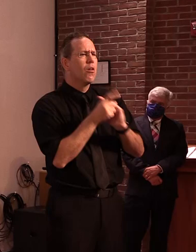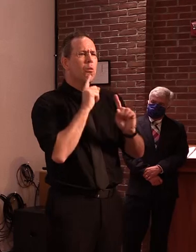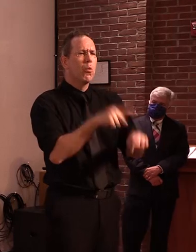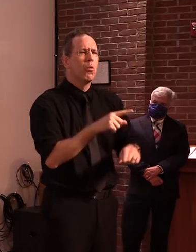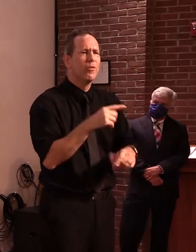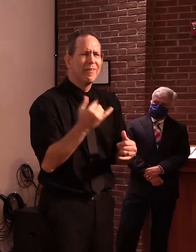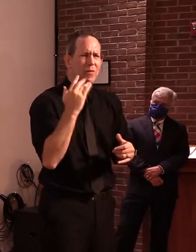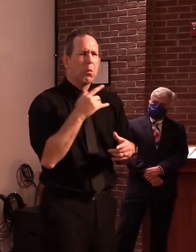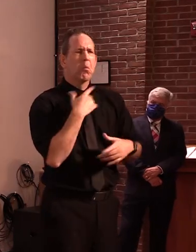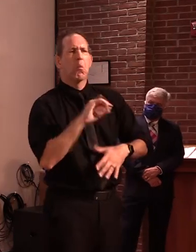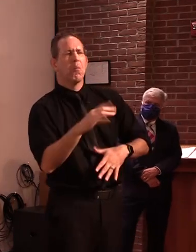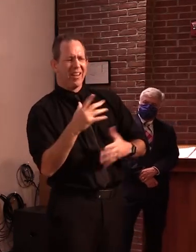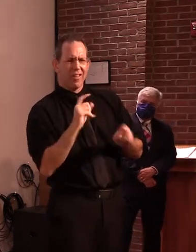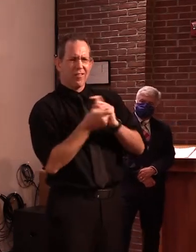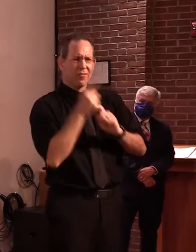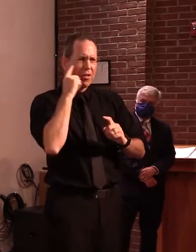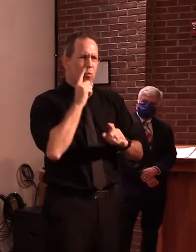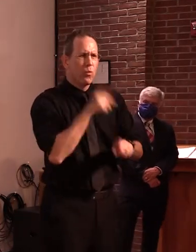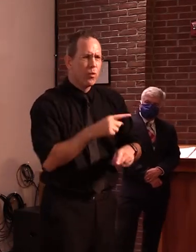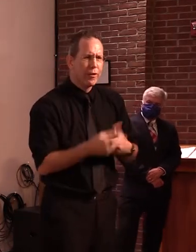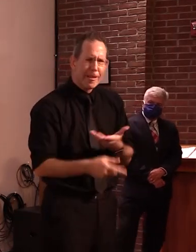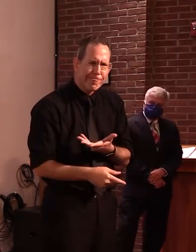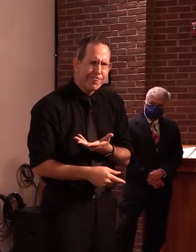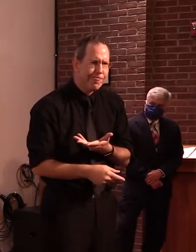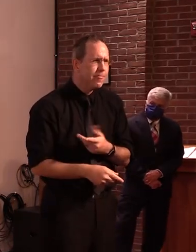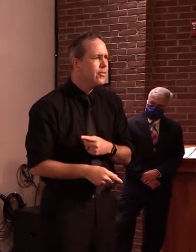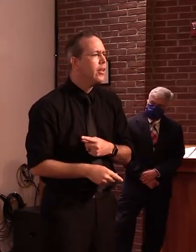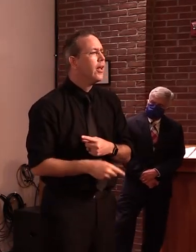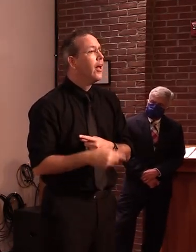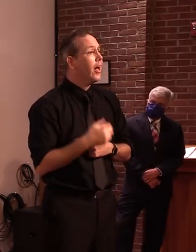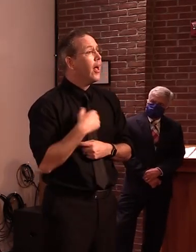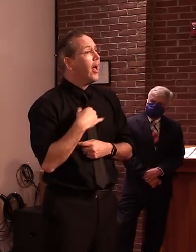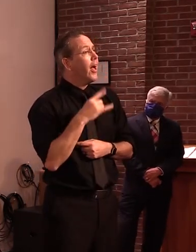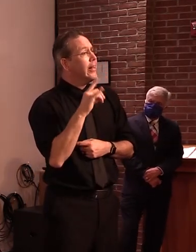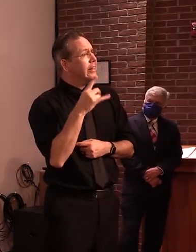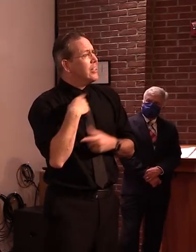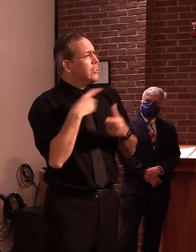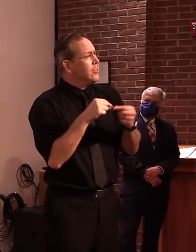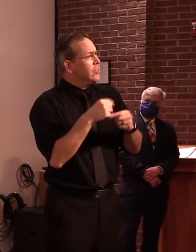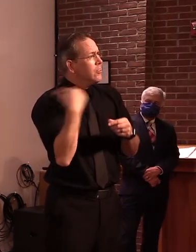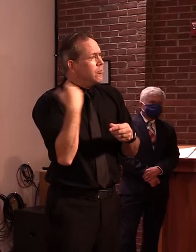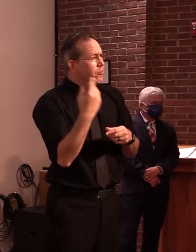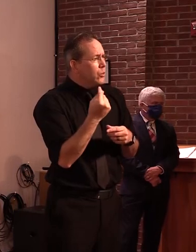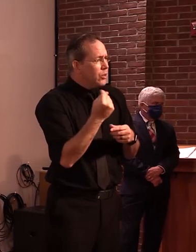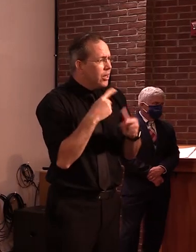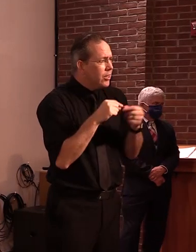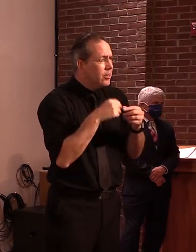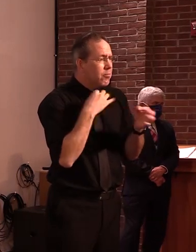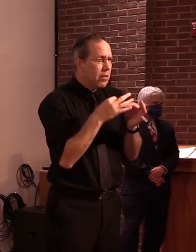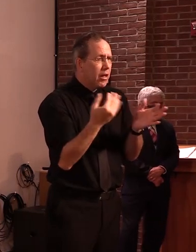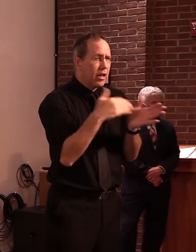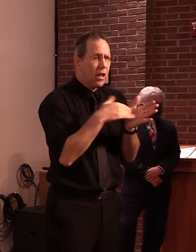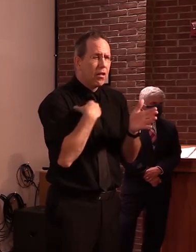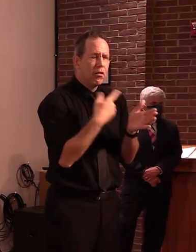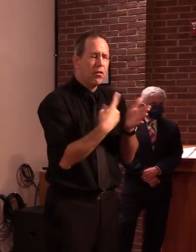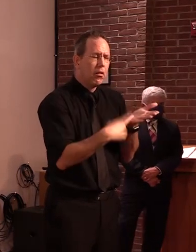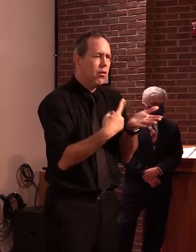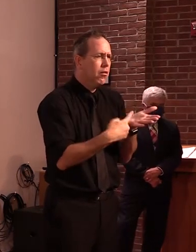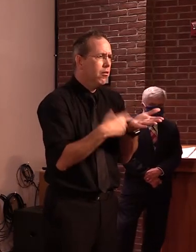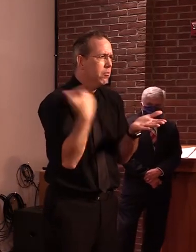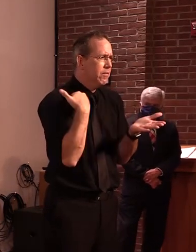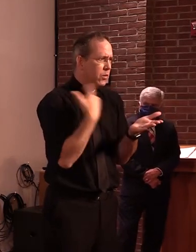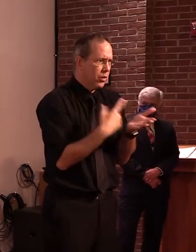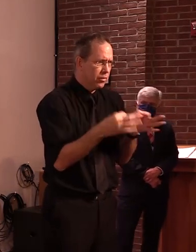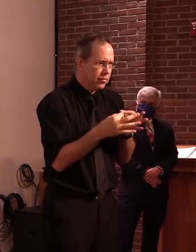explained it fairly extensively in the last press conference, but happy to continue. I just look at the